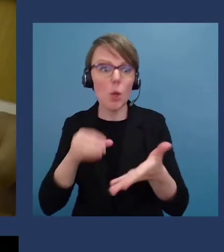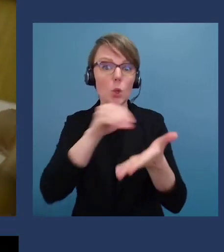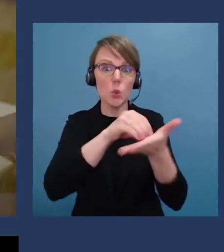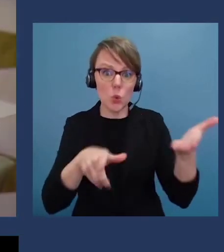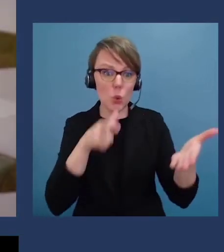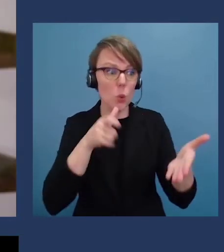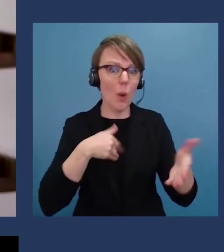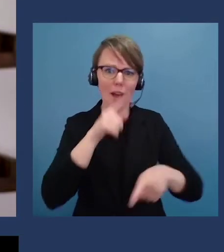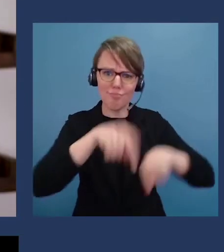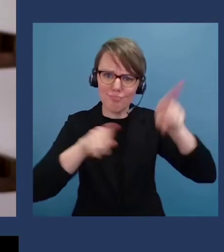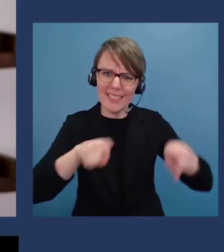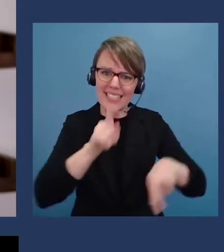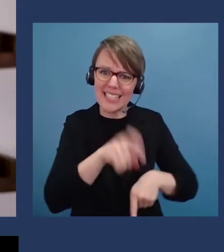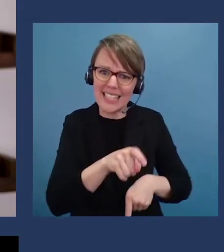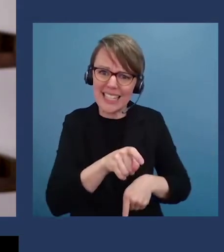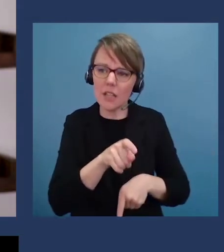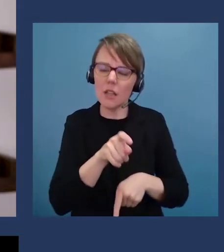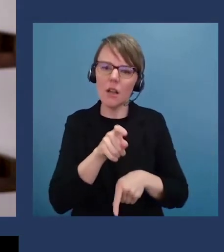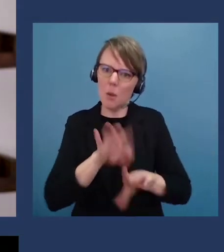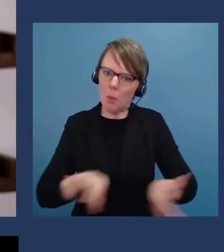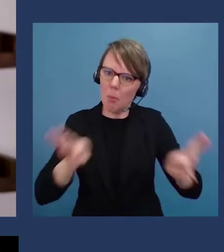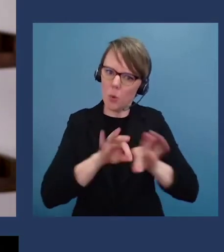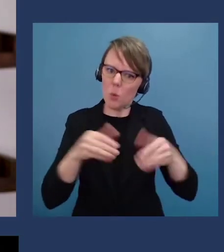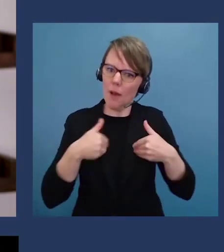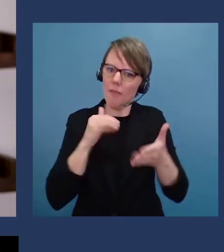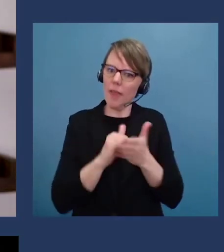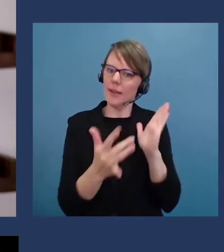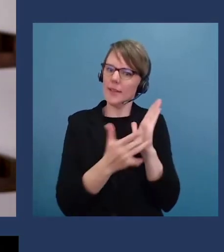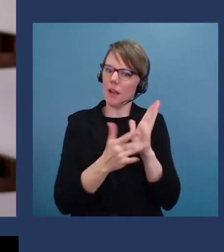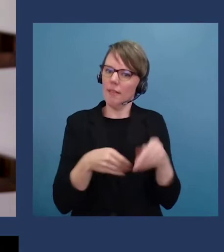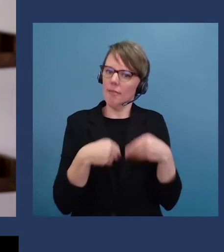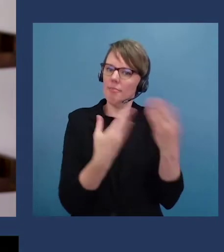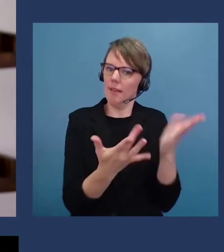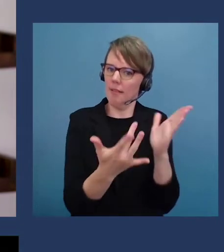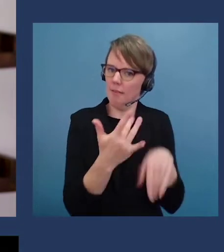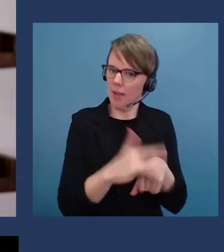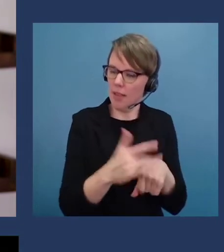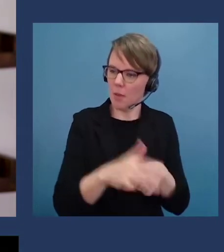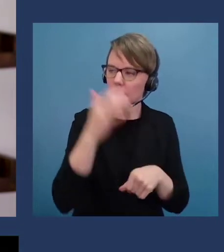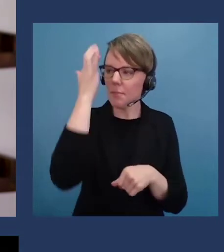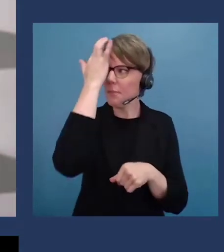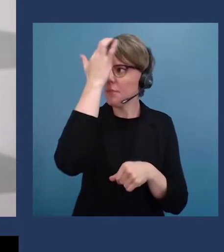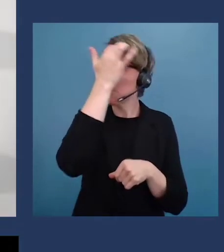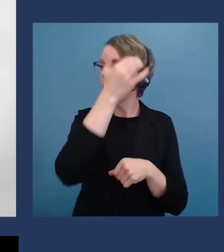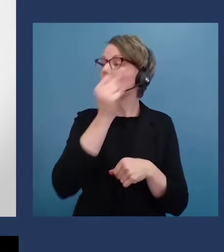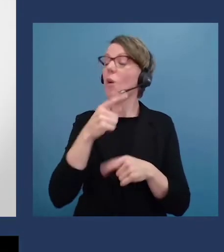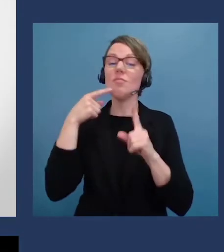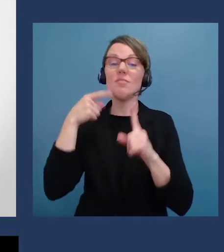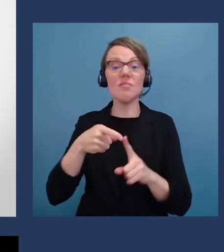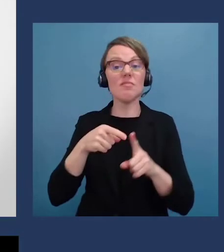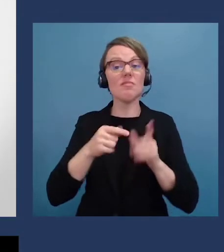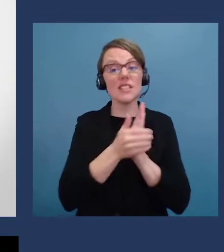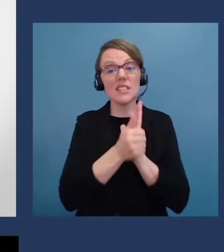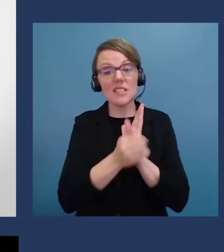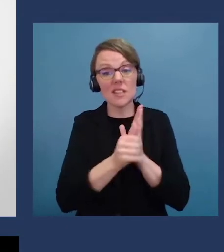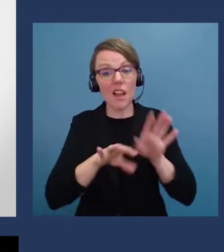also as they return to the workplace, ensuring that they remain safe. I think that that's a place where